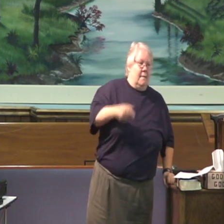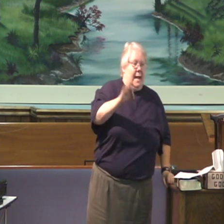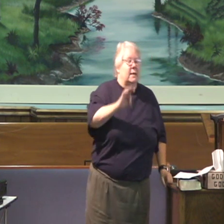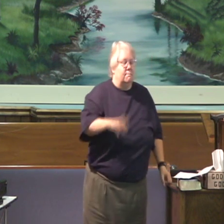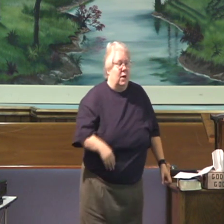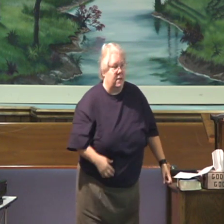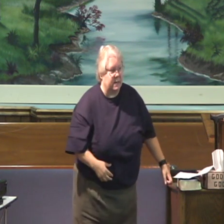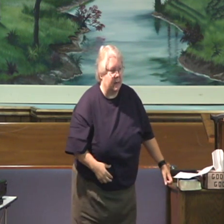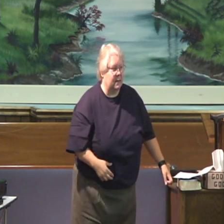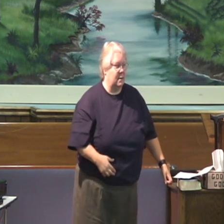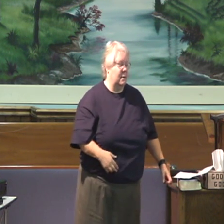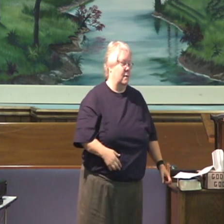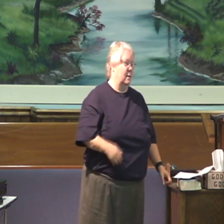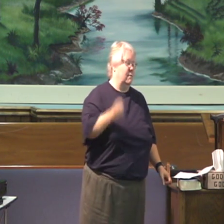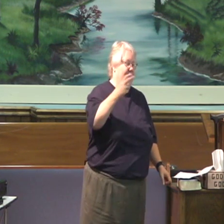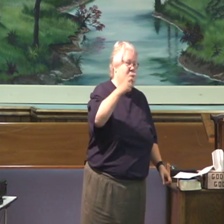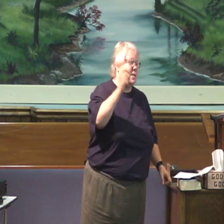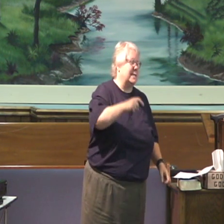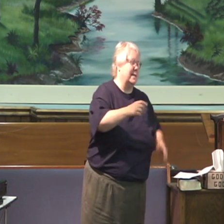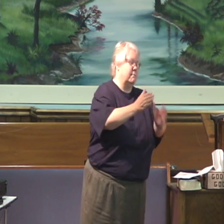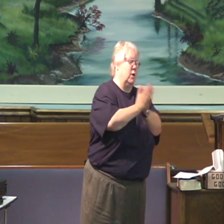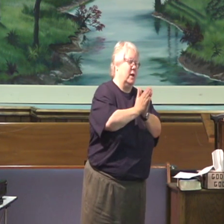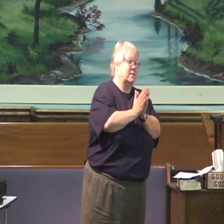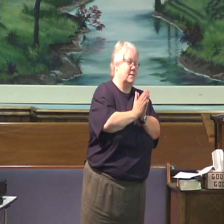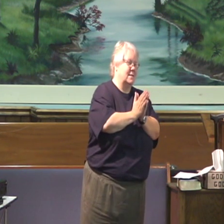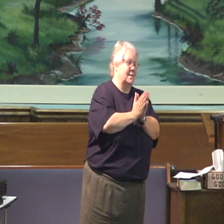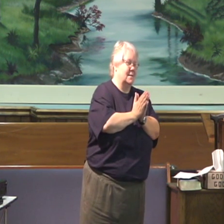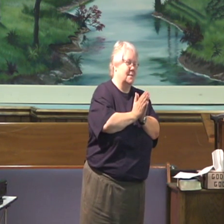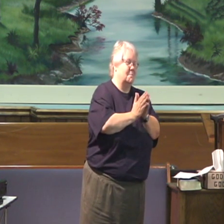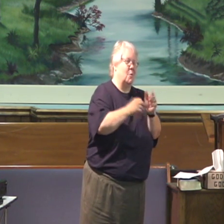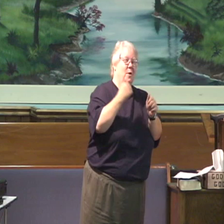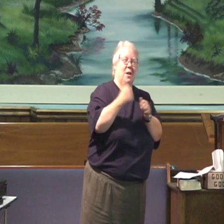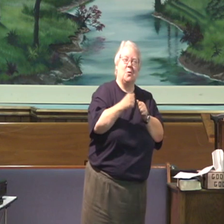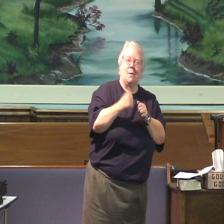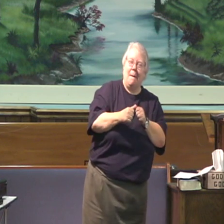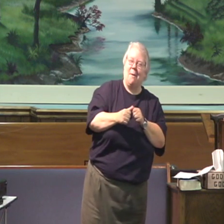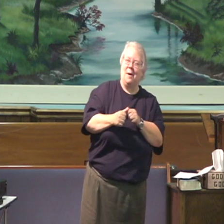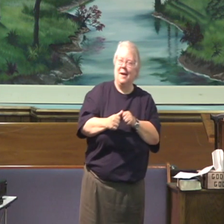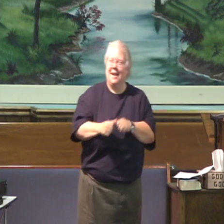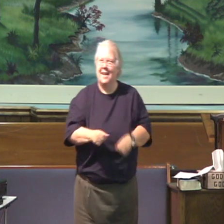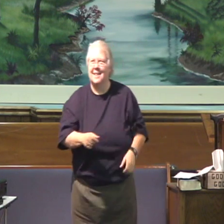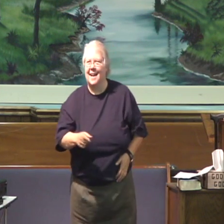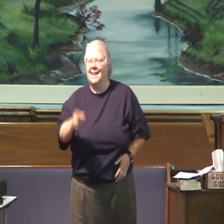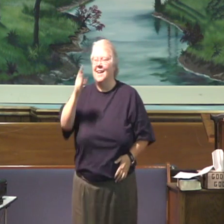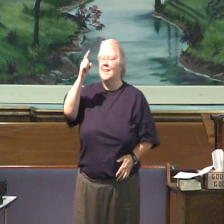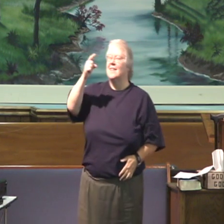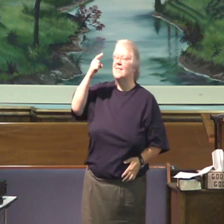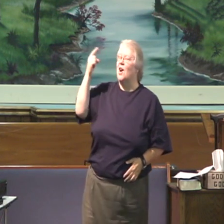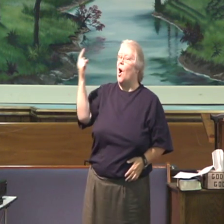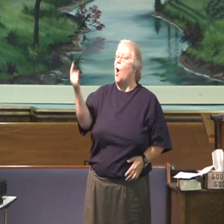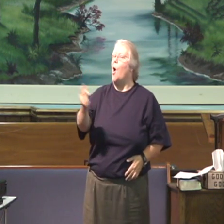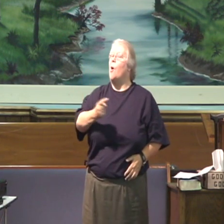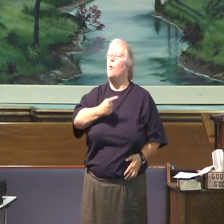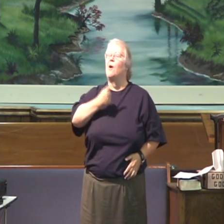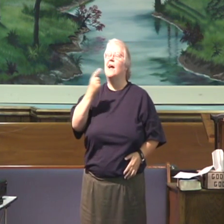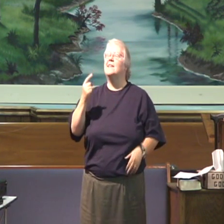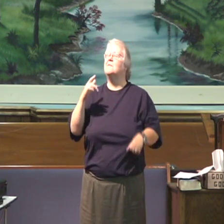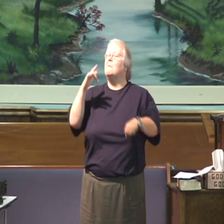They need prayer. Evangelists need prayer. But we need to remember that He has always